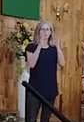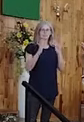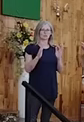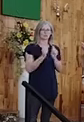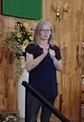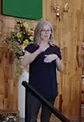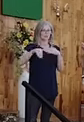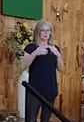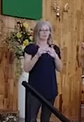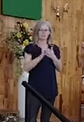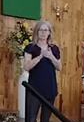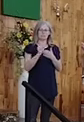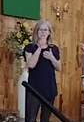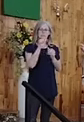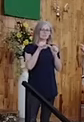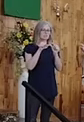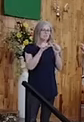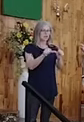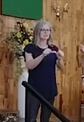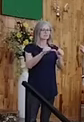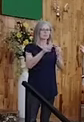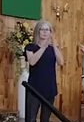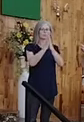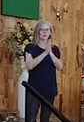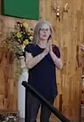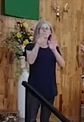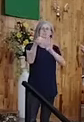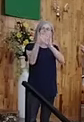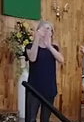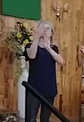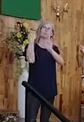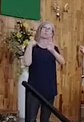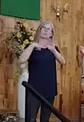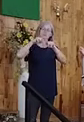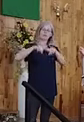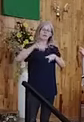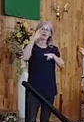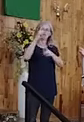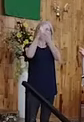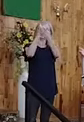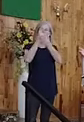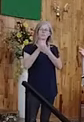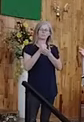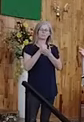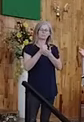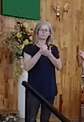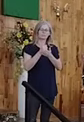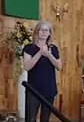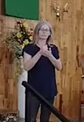with all the saints on whose constant intercession in your presence we rely for unfailing help.